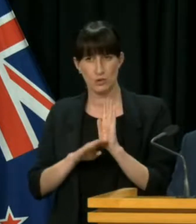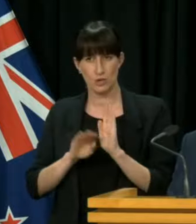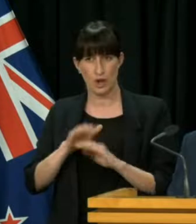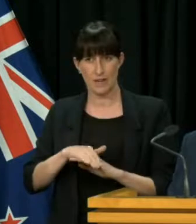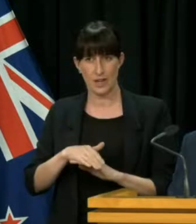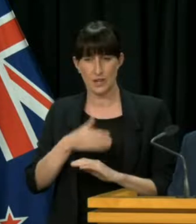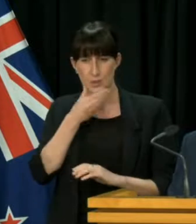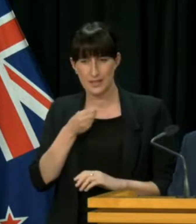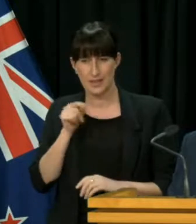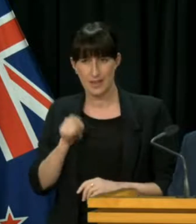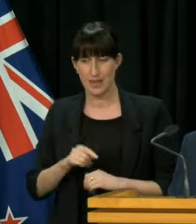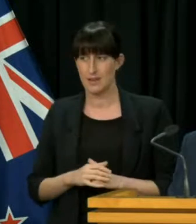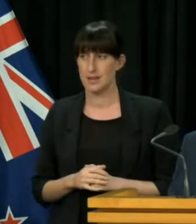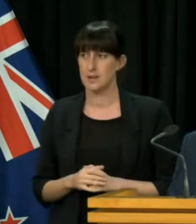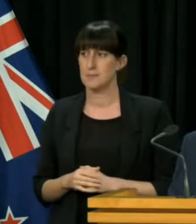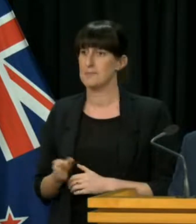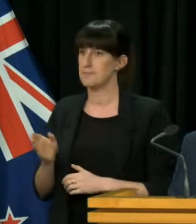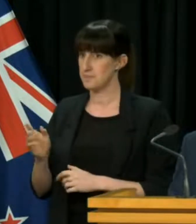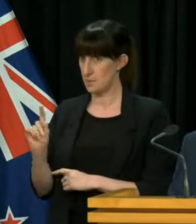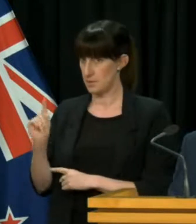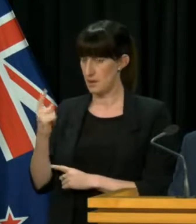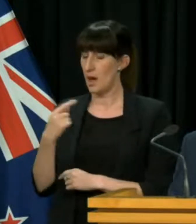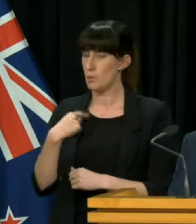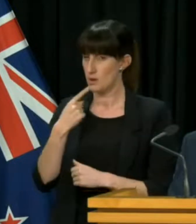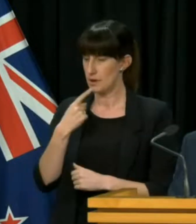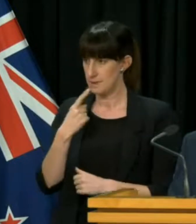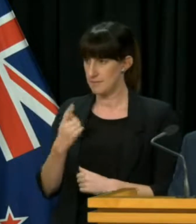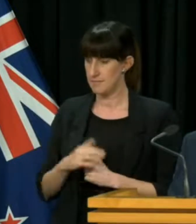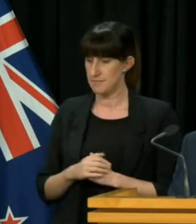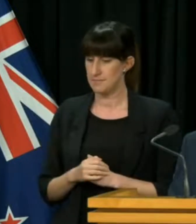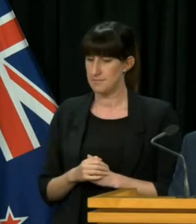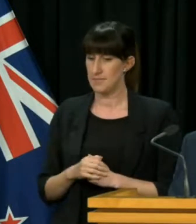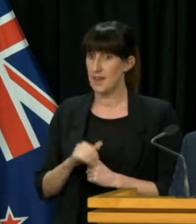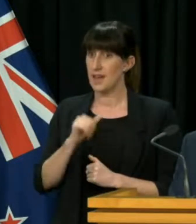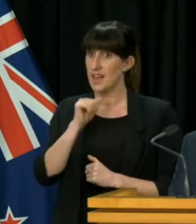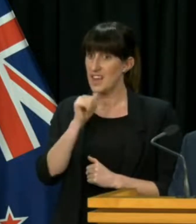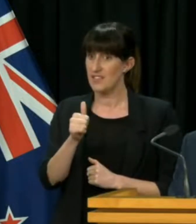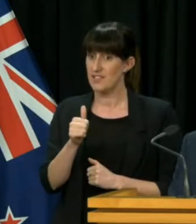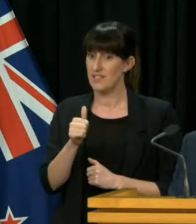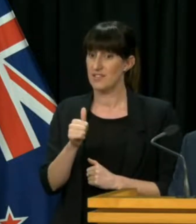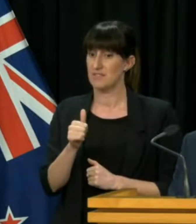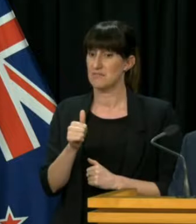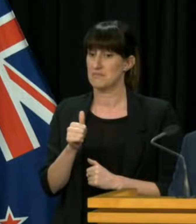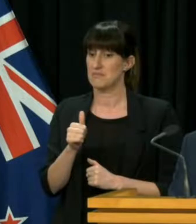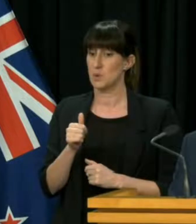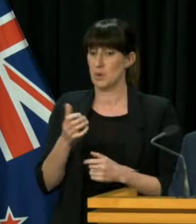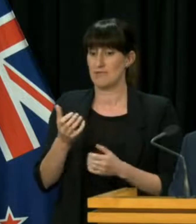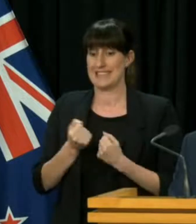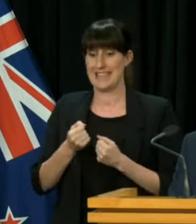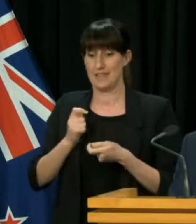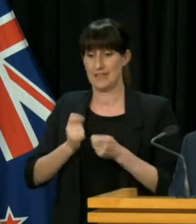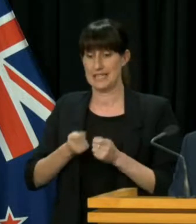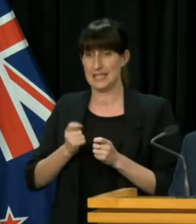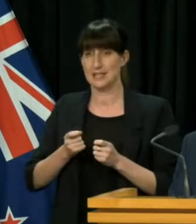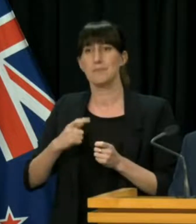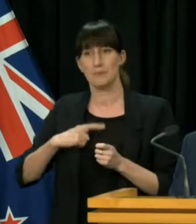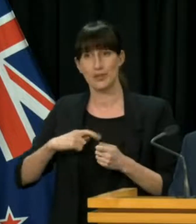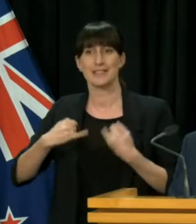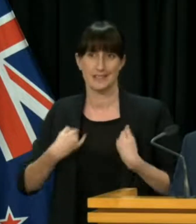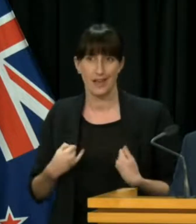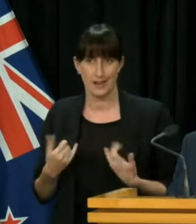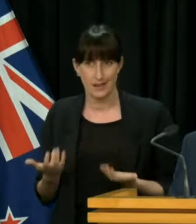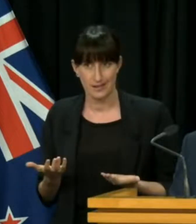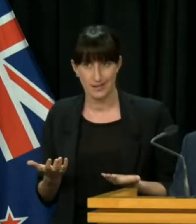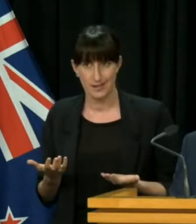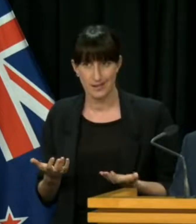comment and then hand over to the Minister as well. Look, if someone falls into that category, they'll be getting a test because they're unwell. And so